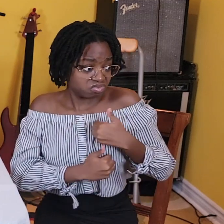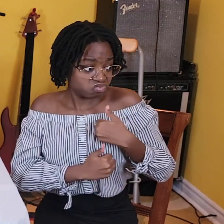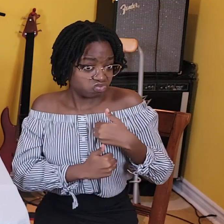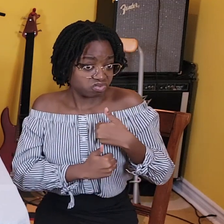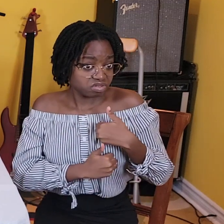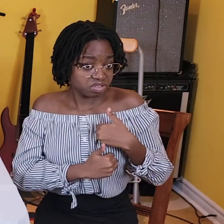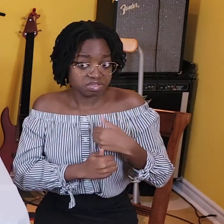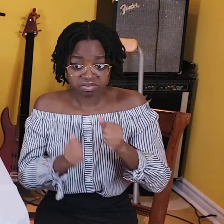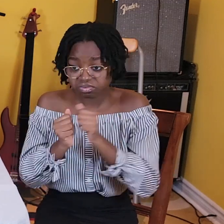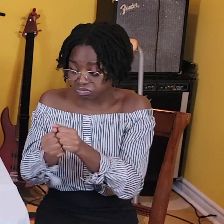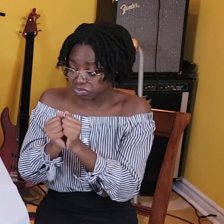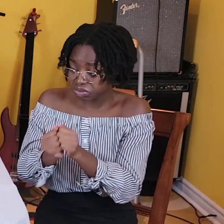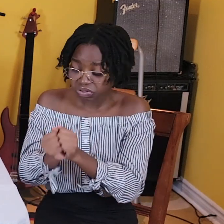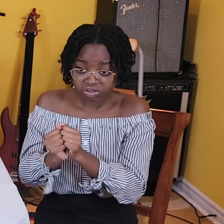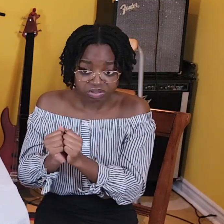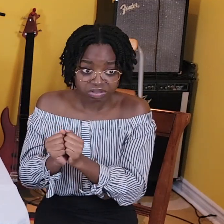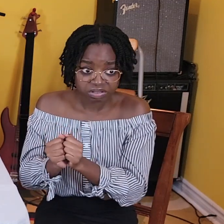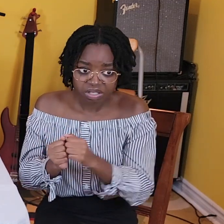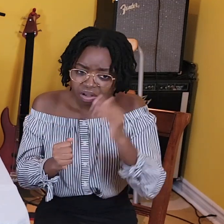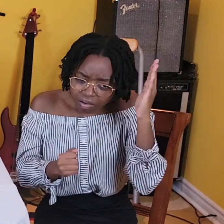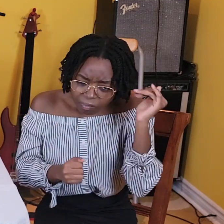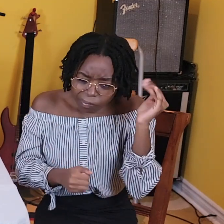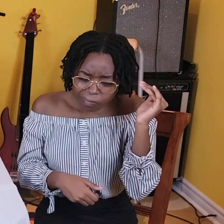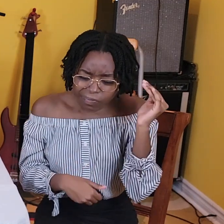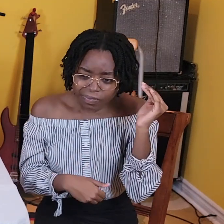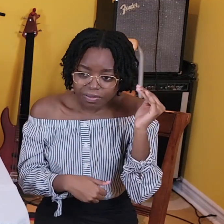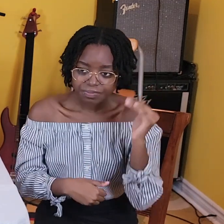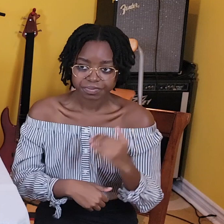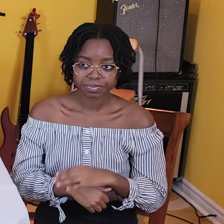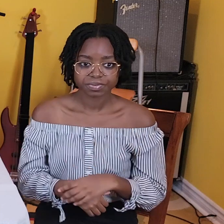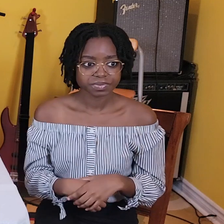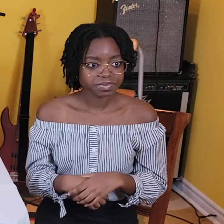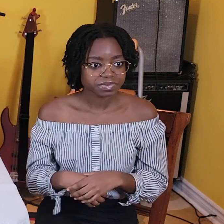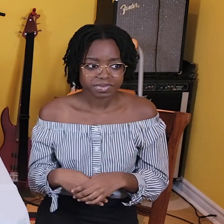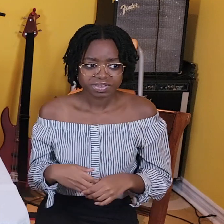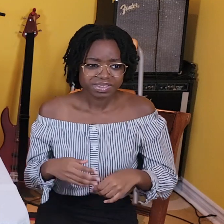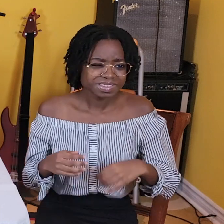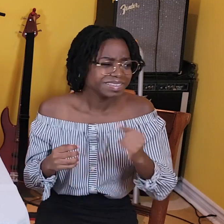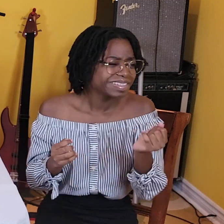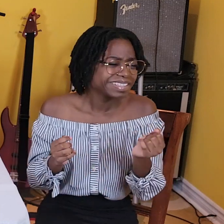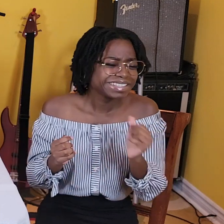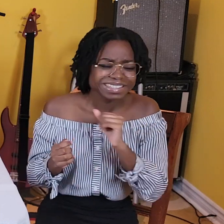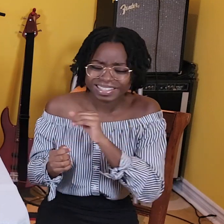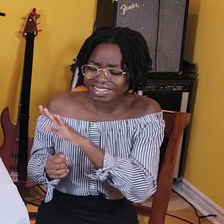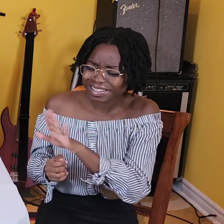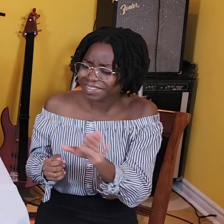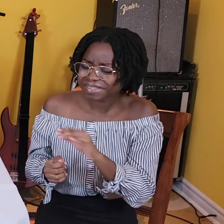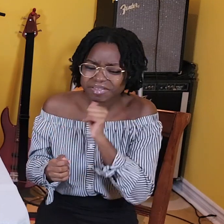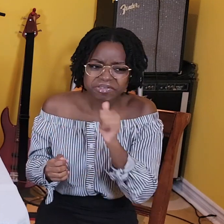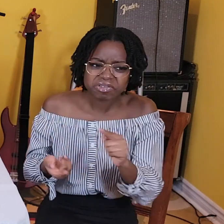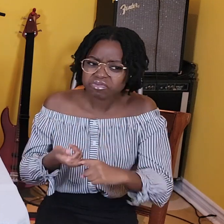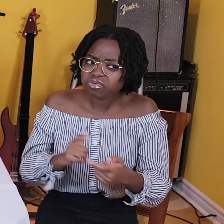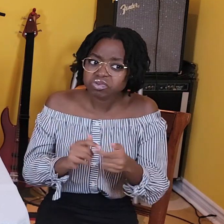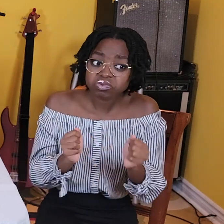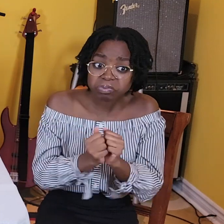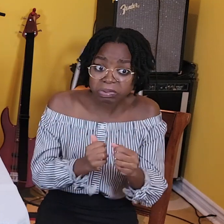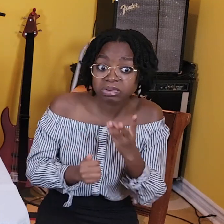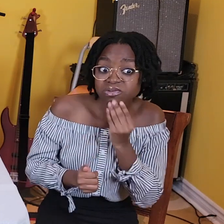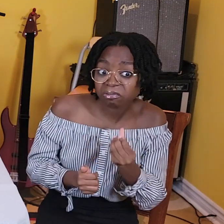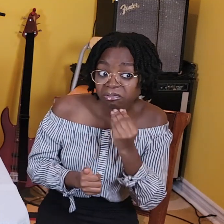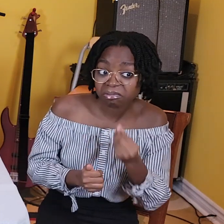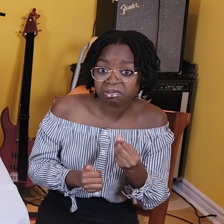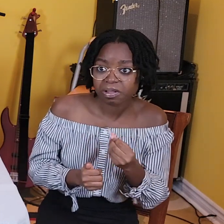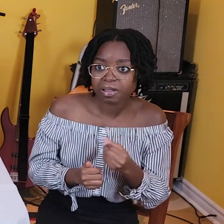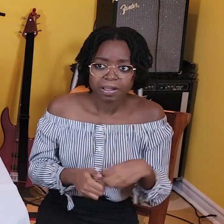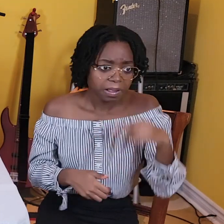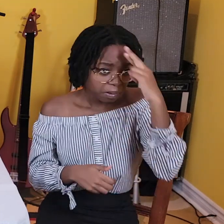with his security detail. Why? Because they didn't get along with the Jews. You see, the Romans